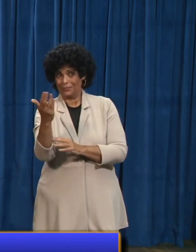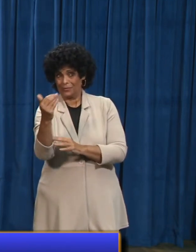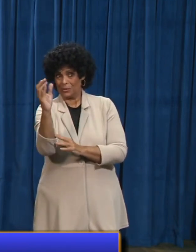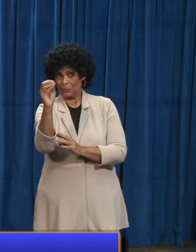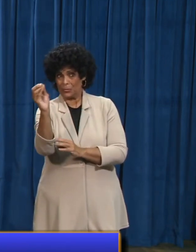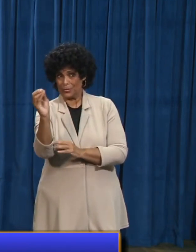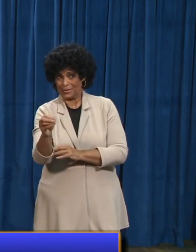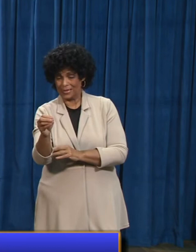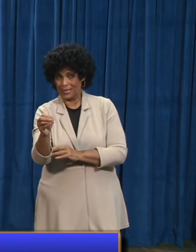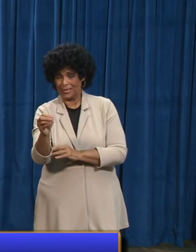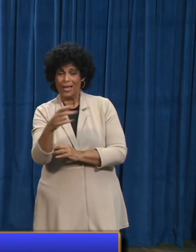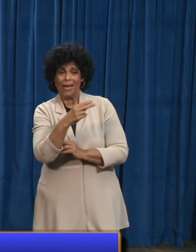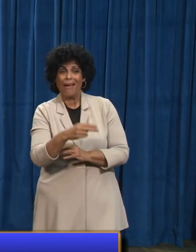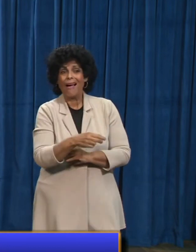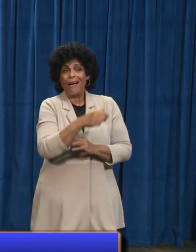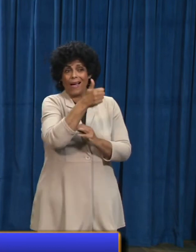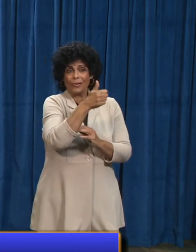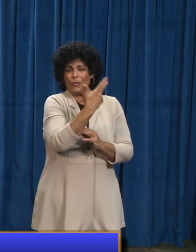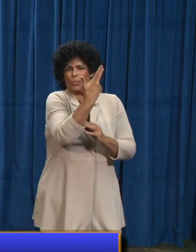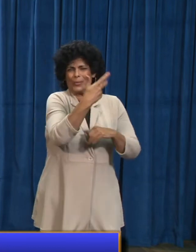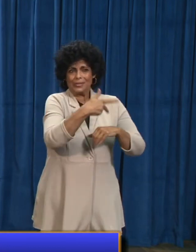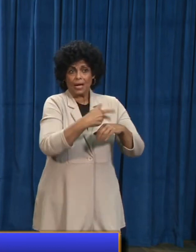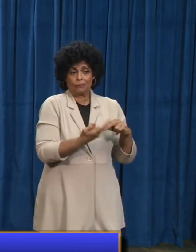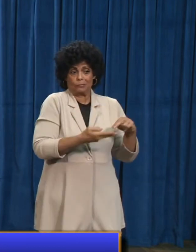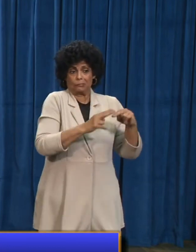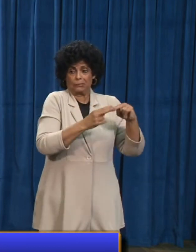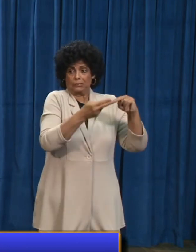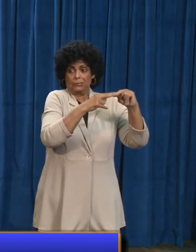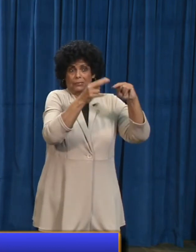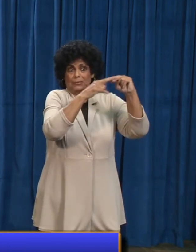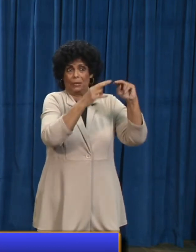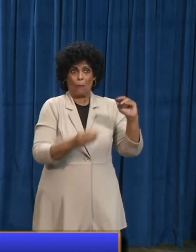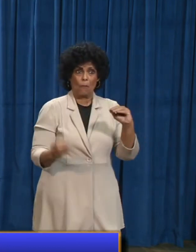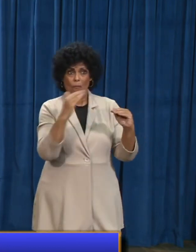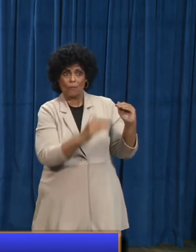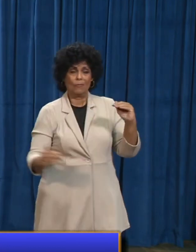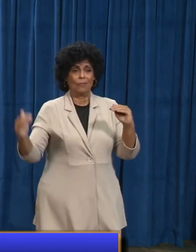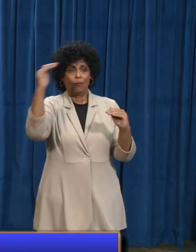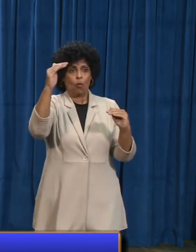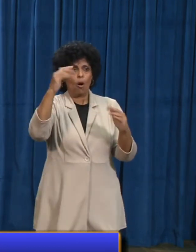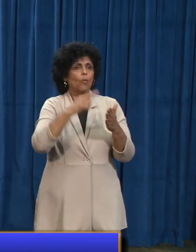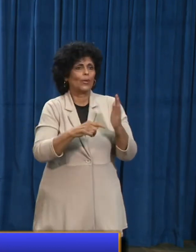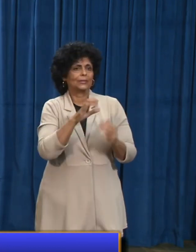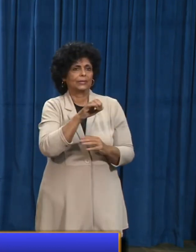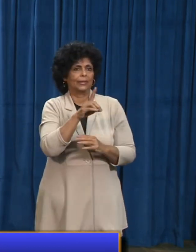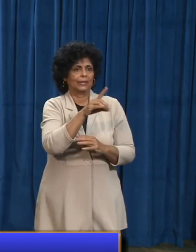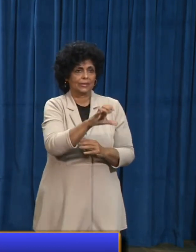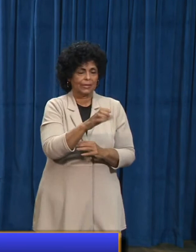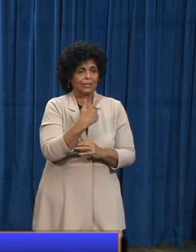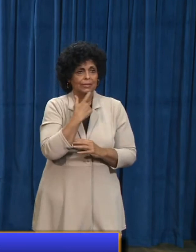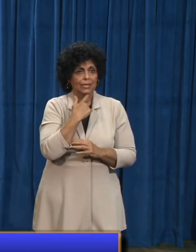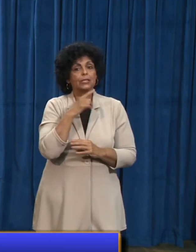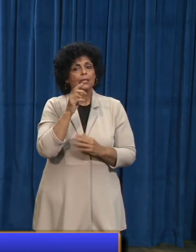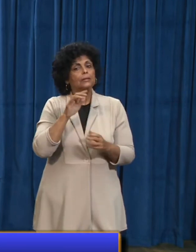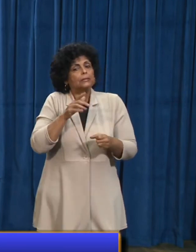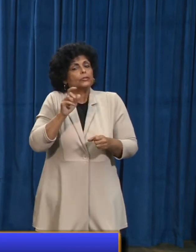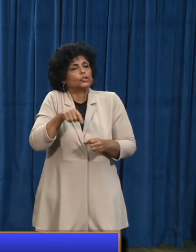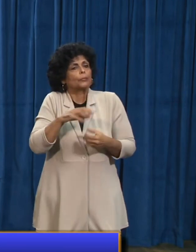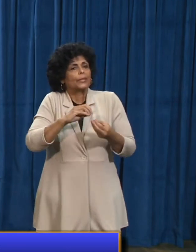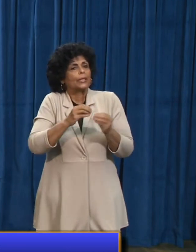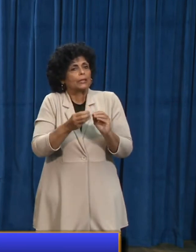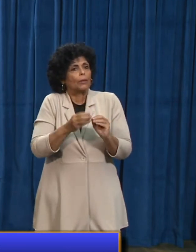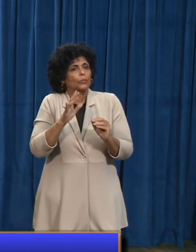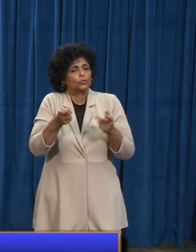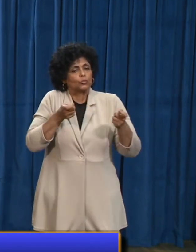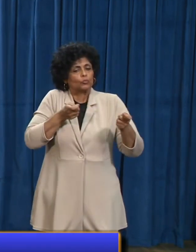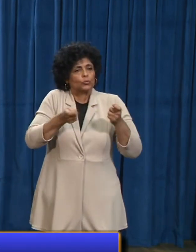the CDC regards as containment of the virus, which is to have a rate of